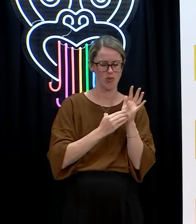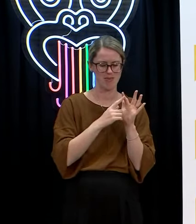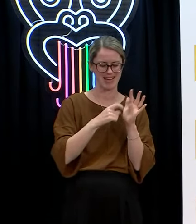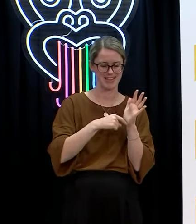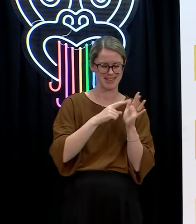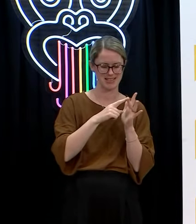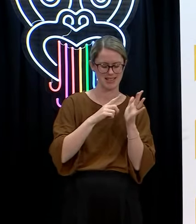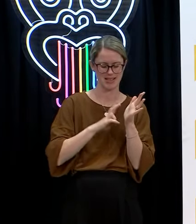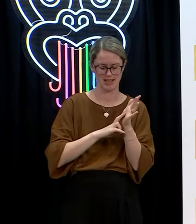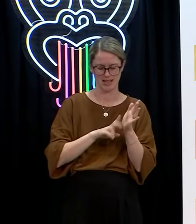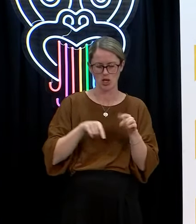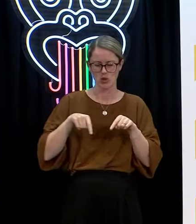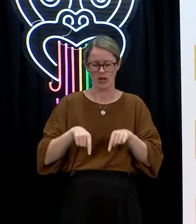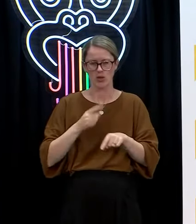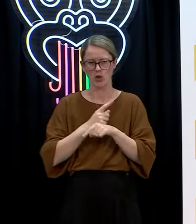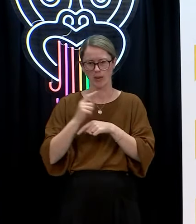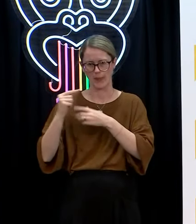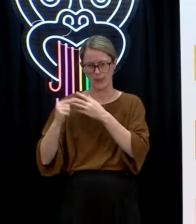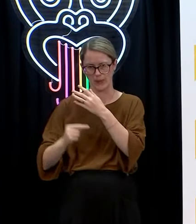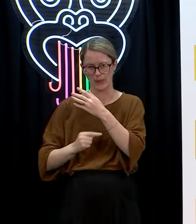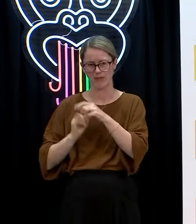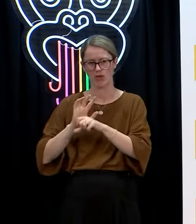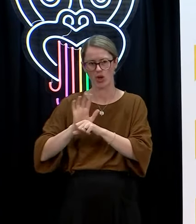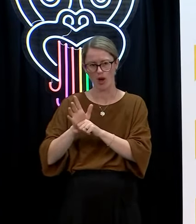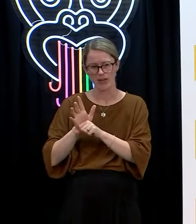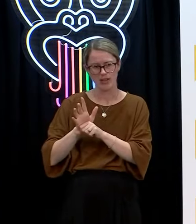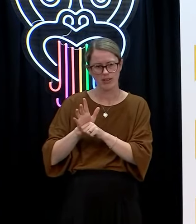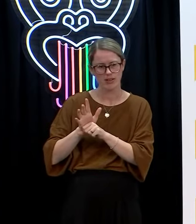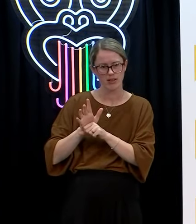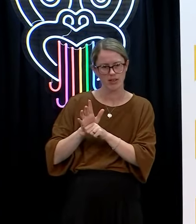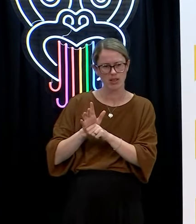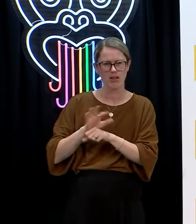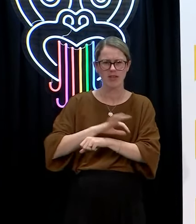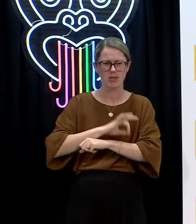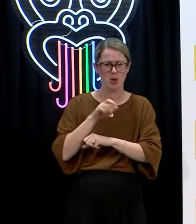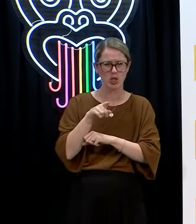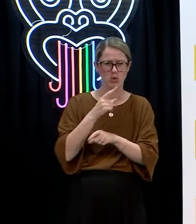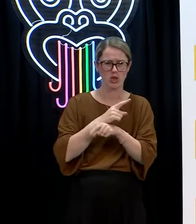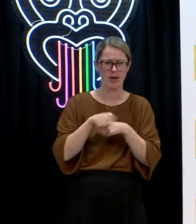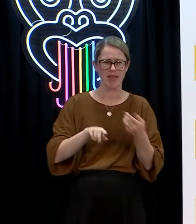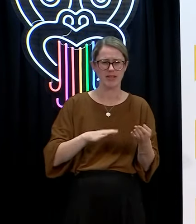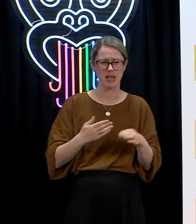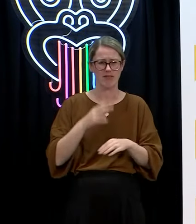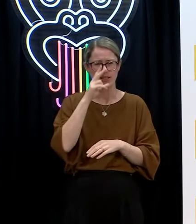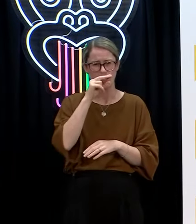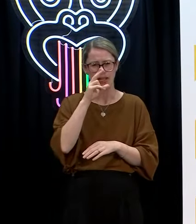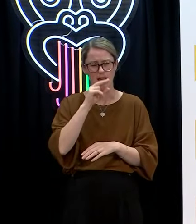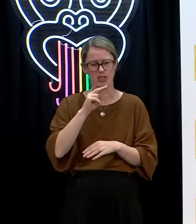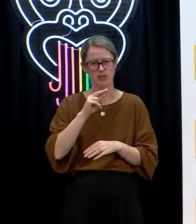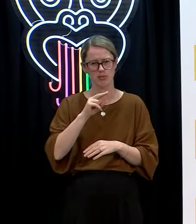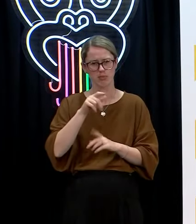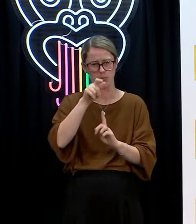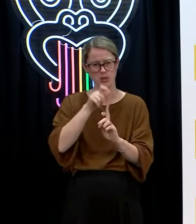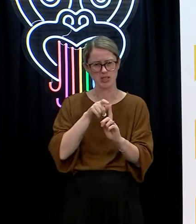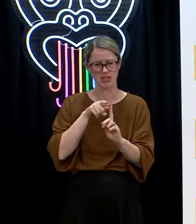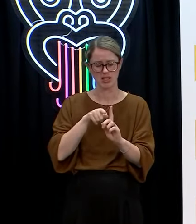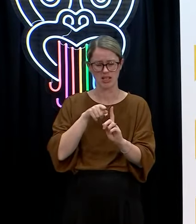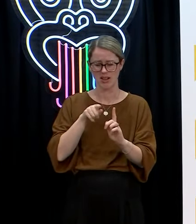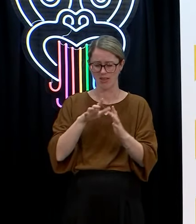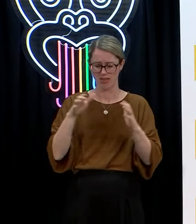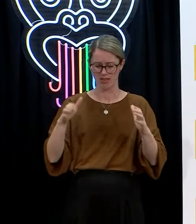medical approaches that can be used for COVID. The chief coroner this morning had to speak about the death of a teenager. How significant is the issue, and this is for both of